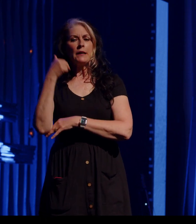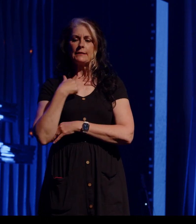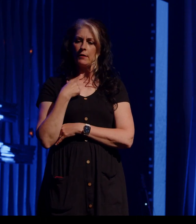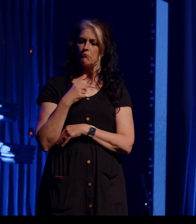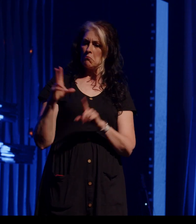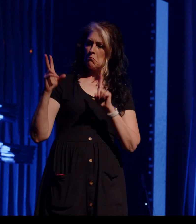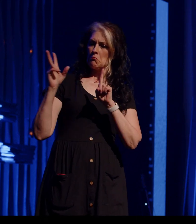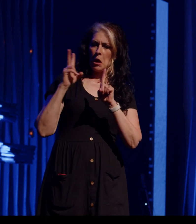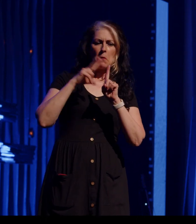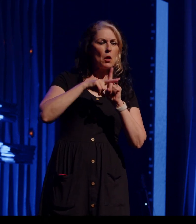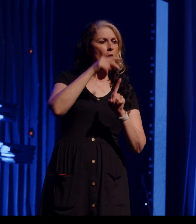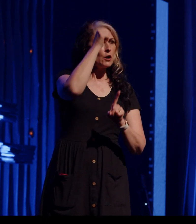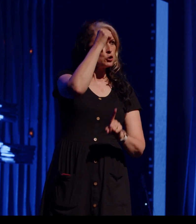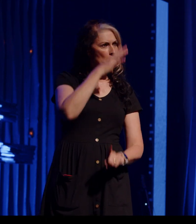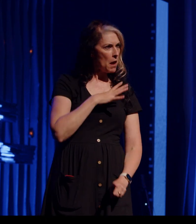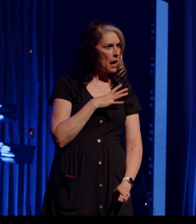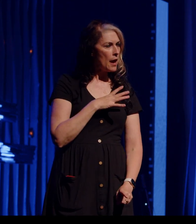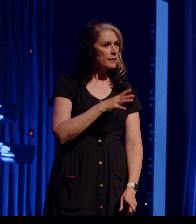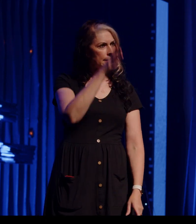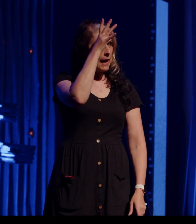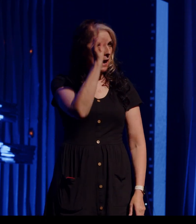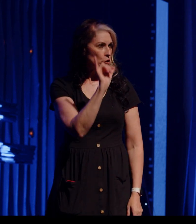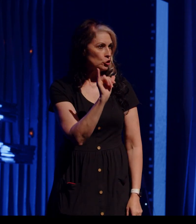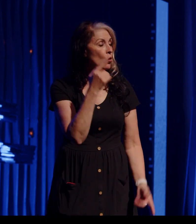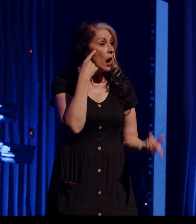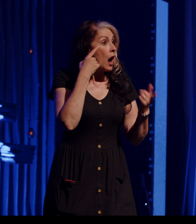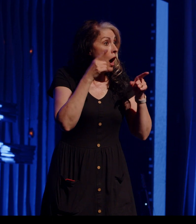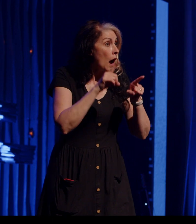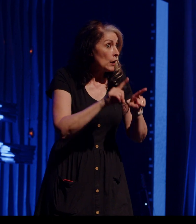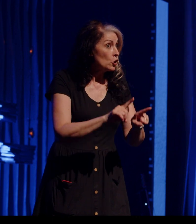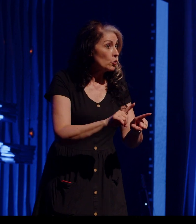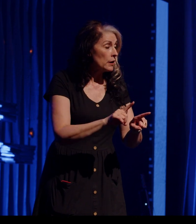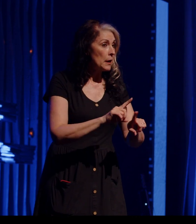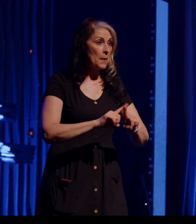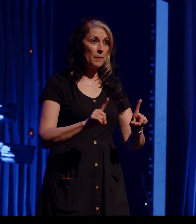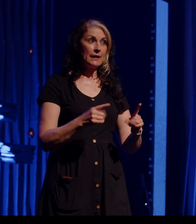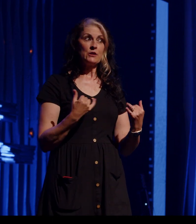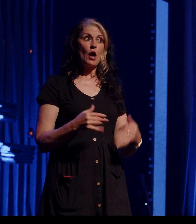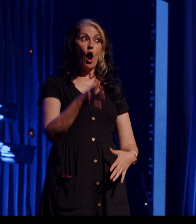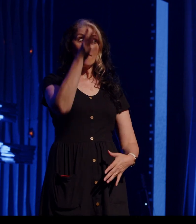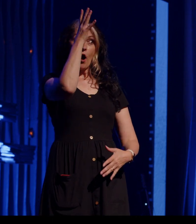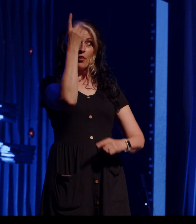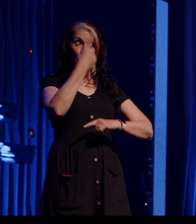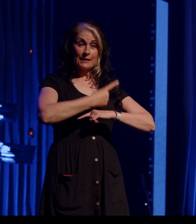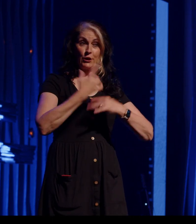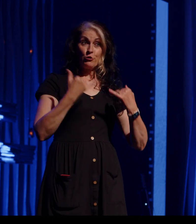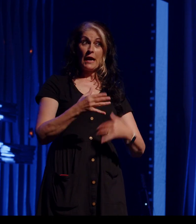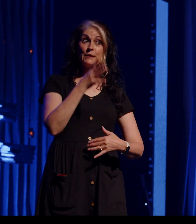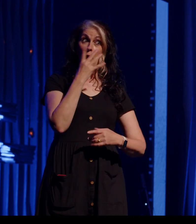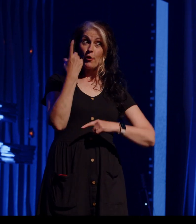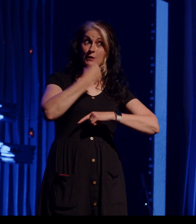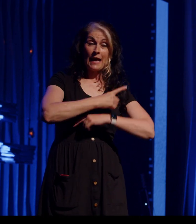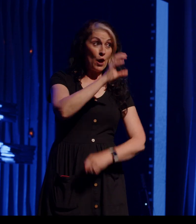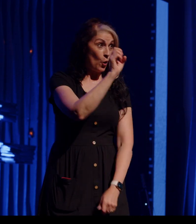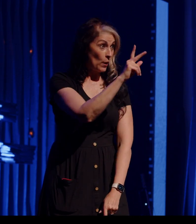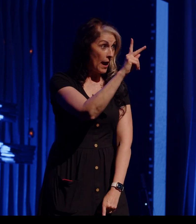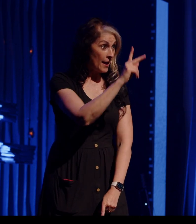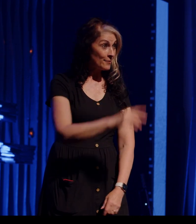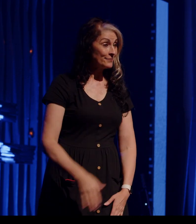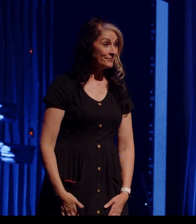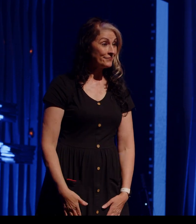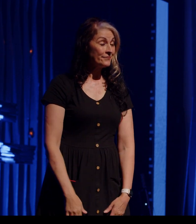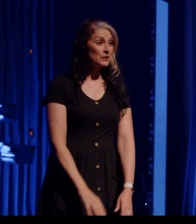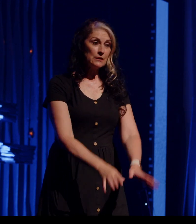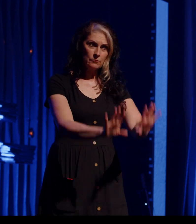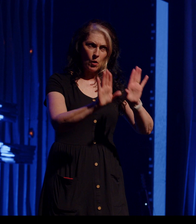that applies to men as well, or dads as well. And I agree with that, but this is not Father's Day. This is Mother's Day, okay? So dads,